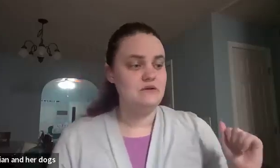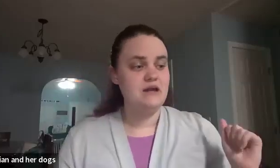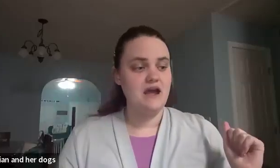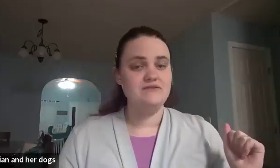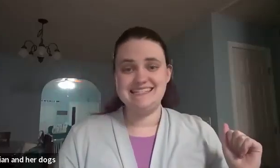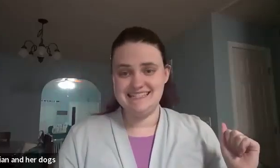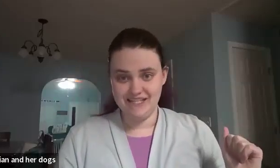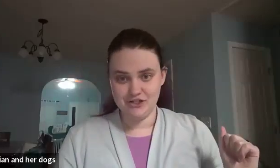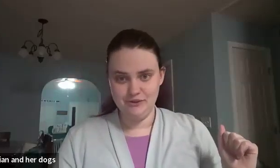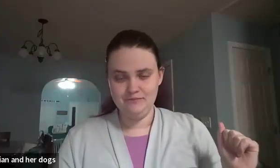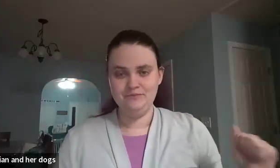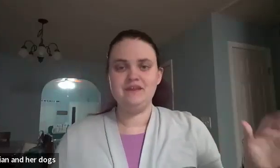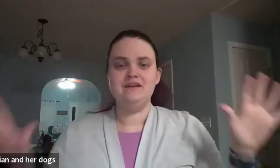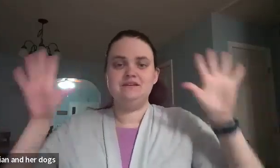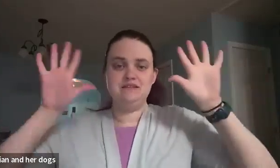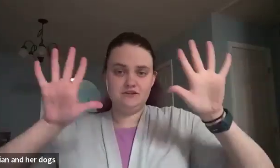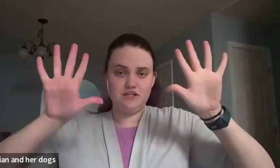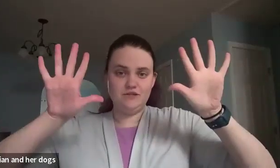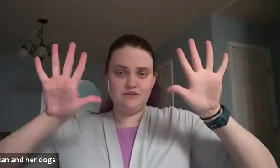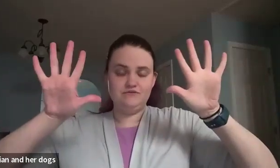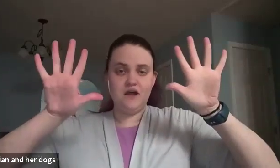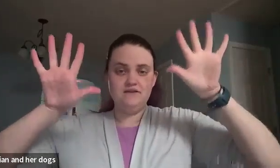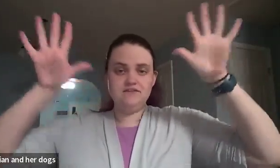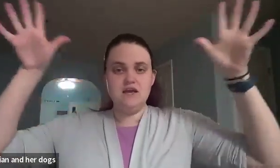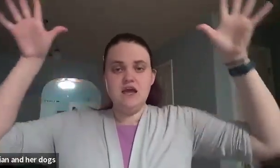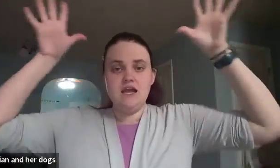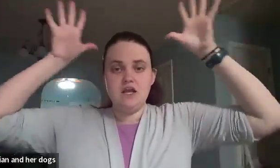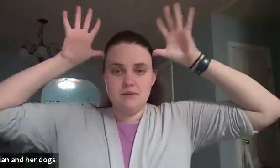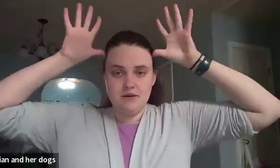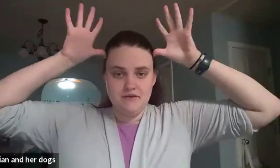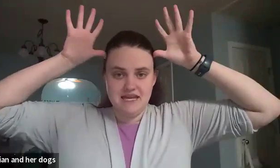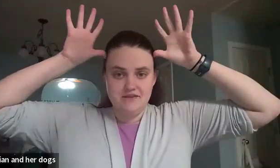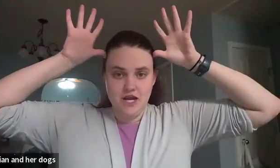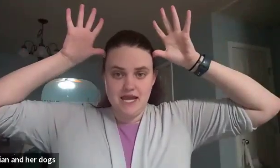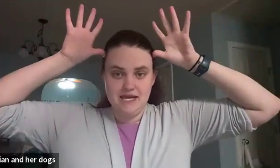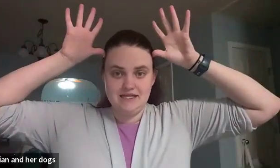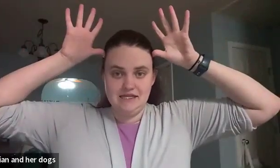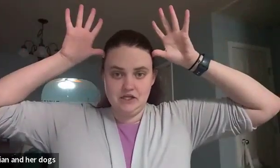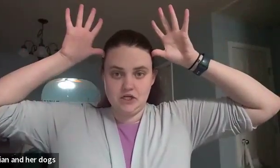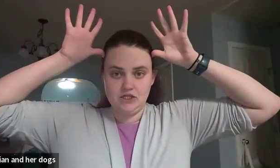thing we have is deer. Deer is going to be 2 5s, and you're going to put them on the side of your head. Deer.